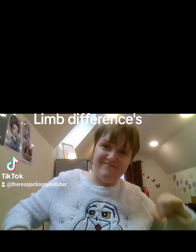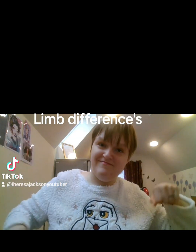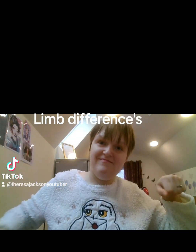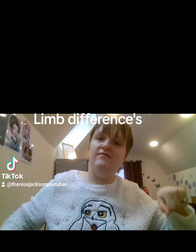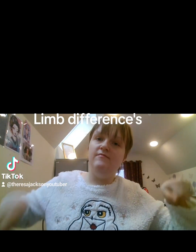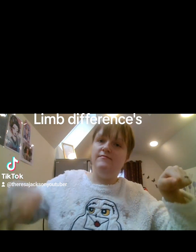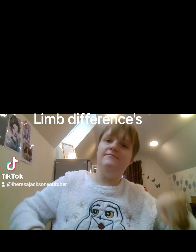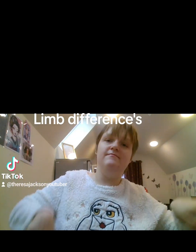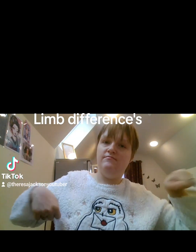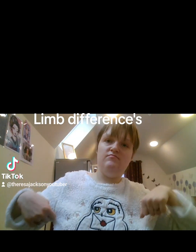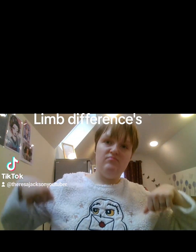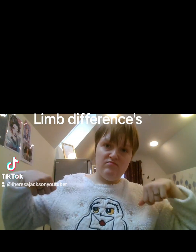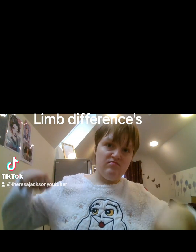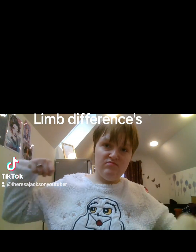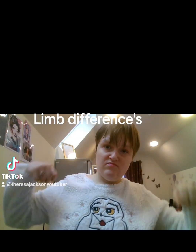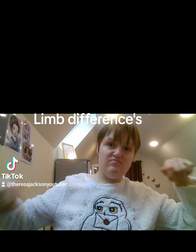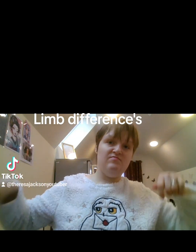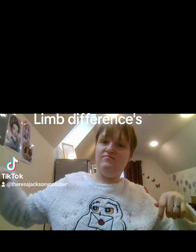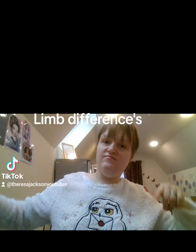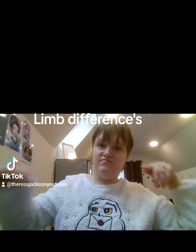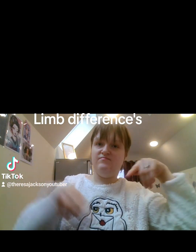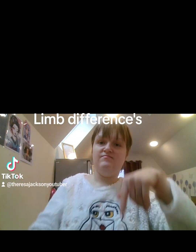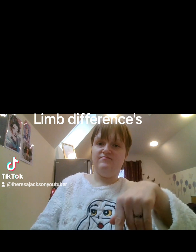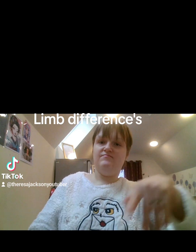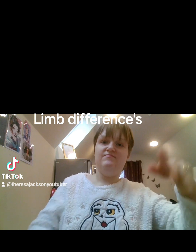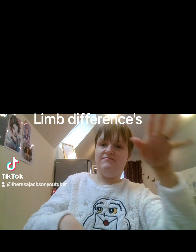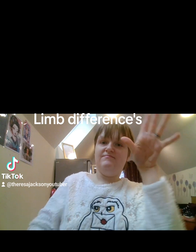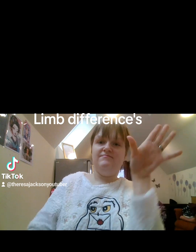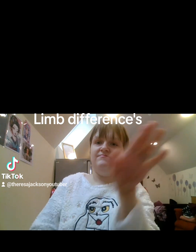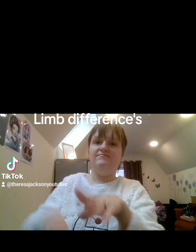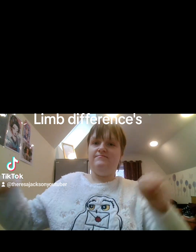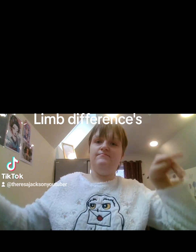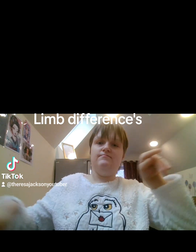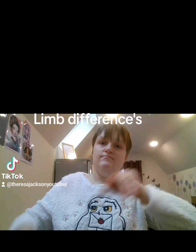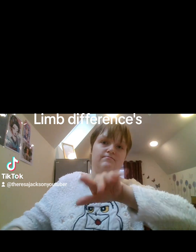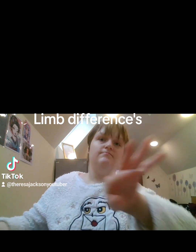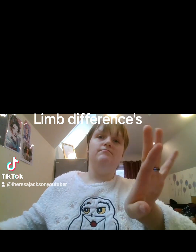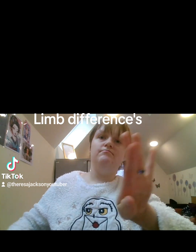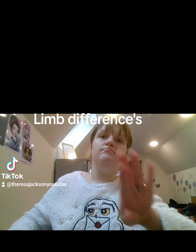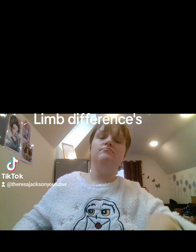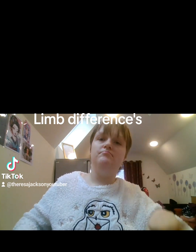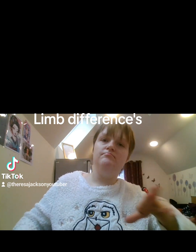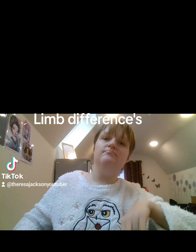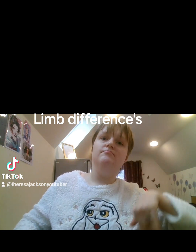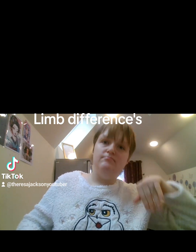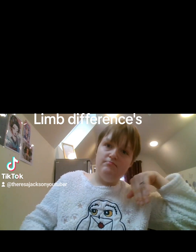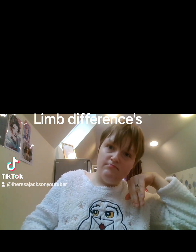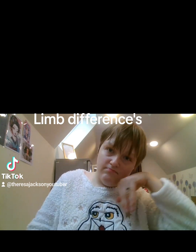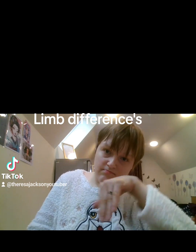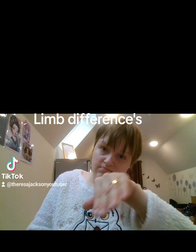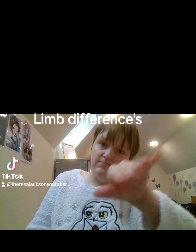you. You can pursue your passions and engage in various physical